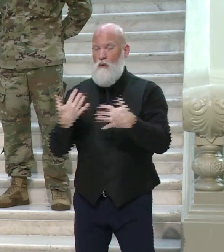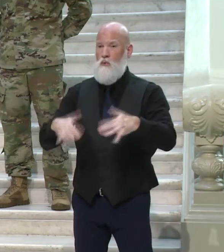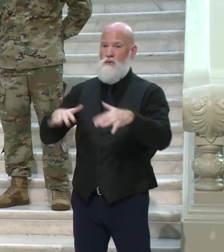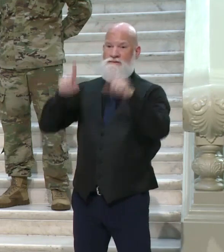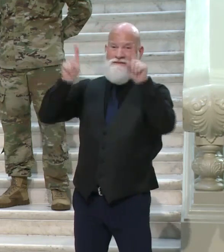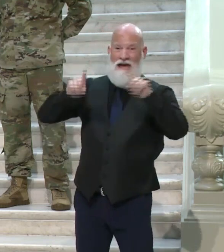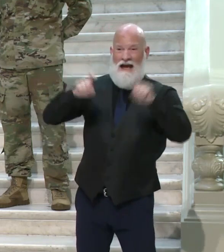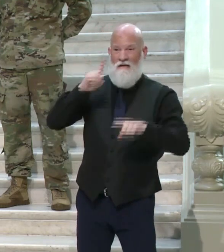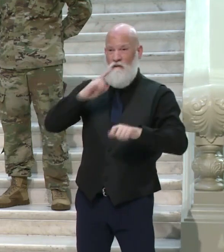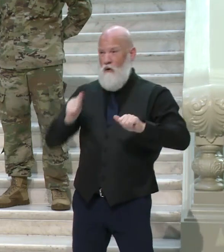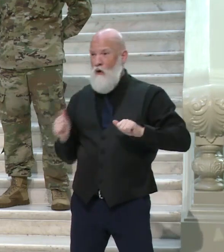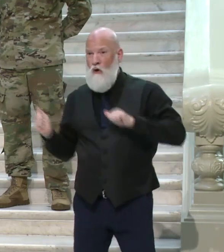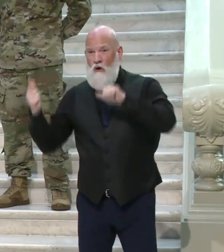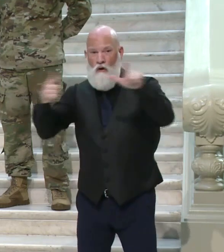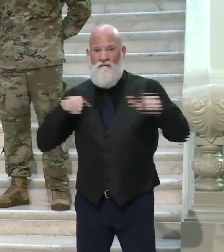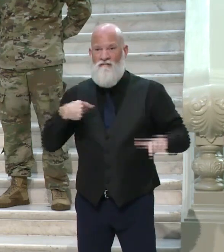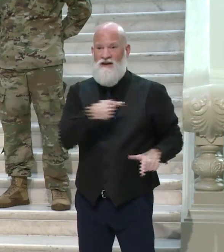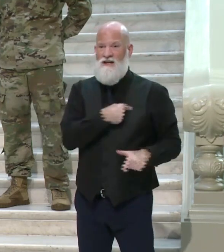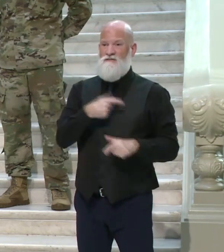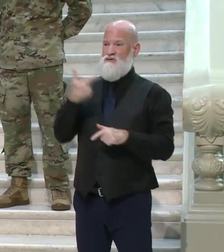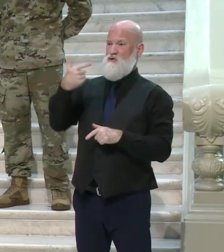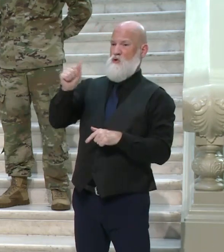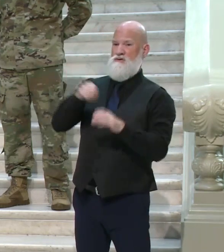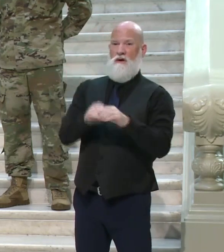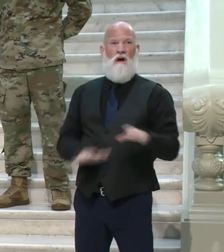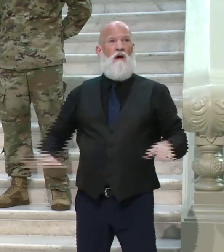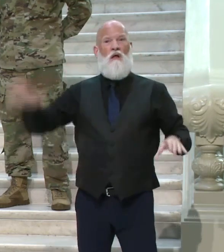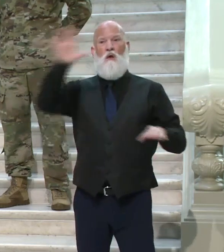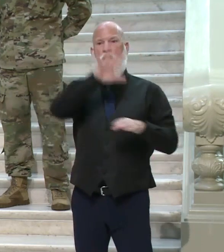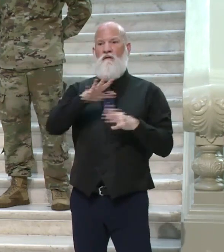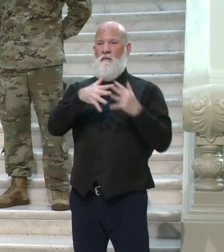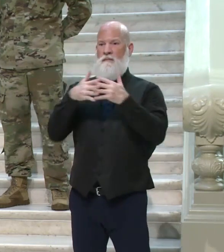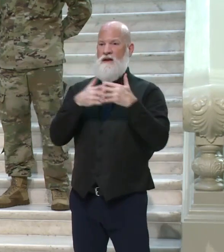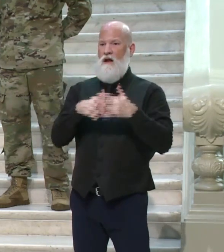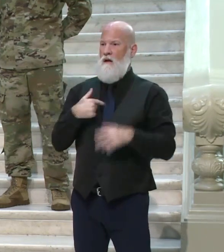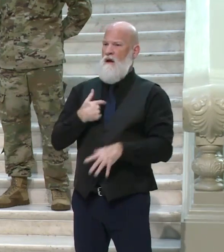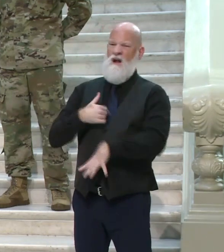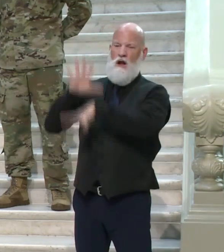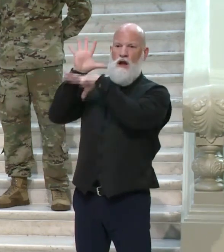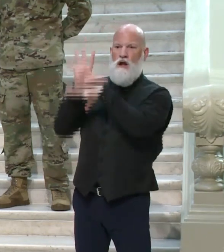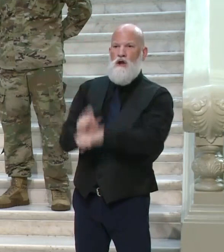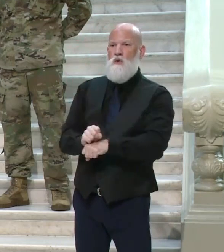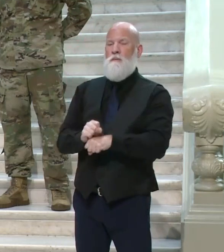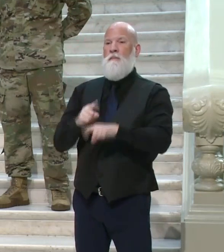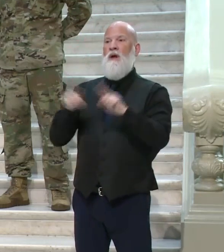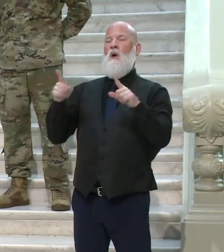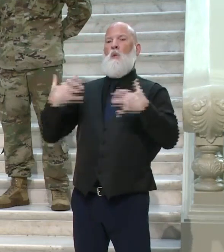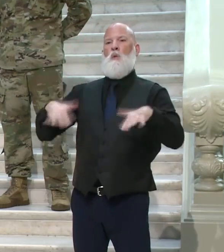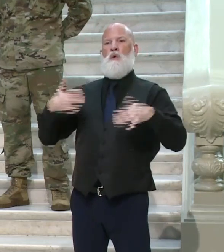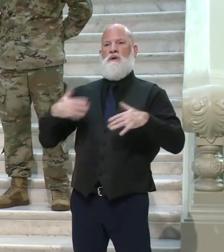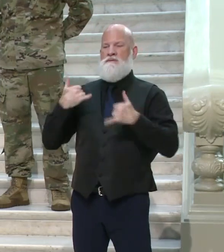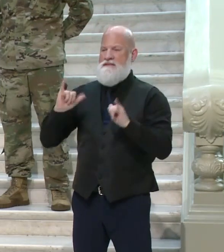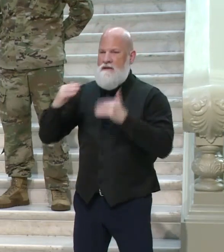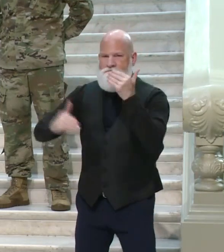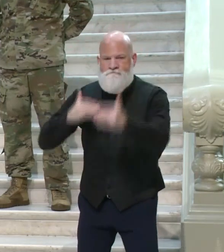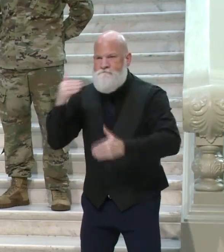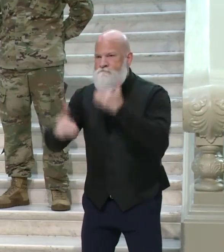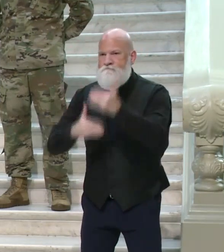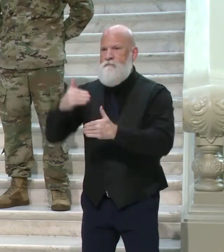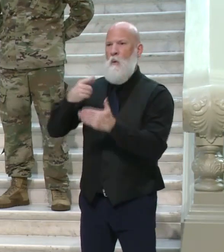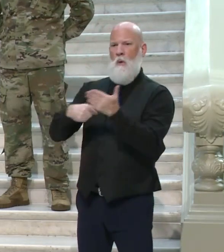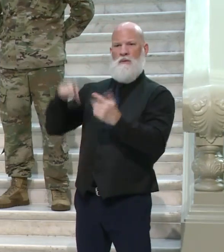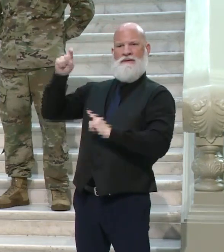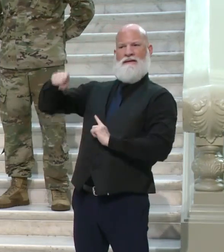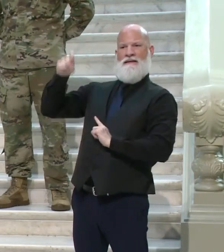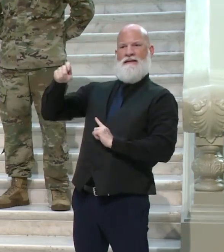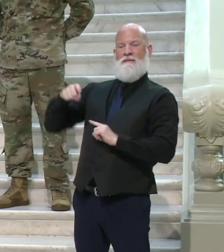accomplished much, but there is still a long way to go. There are differing opinions on how best to tackle the